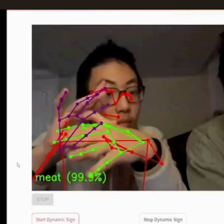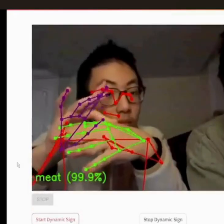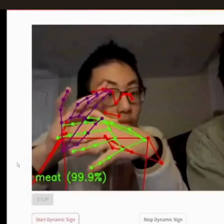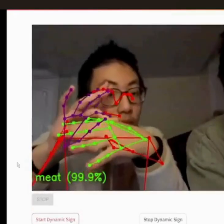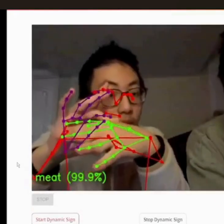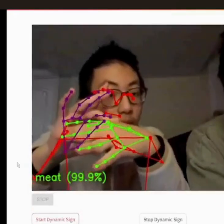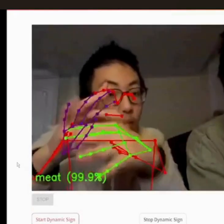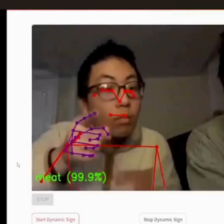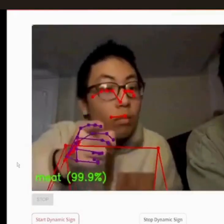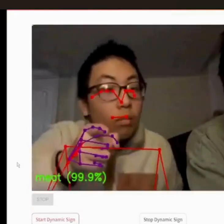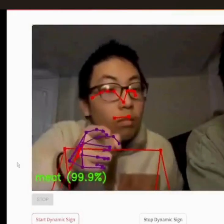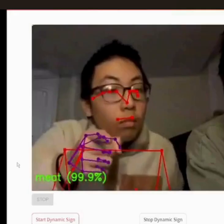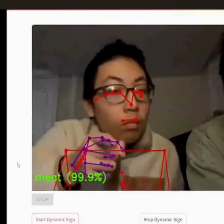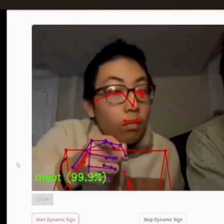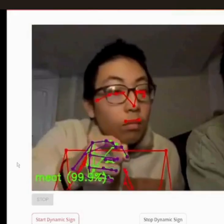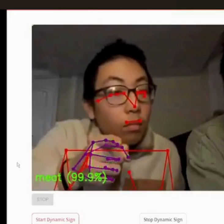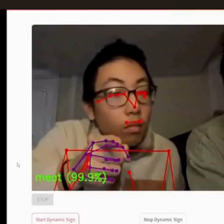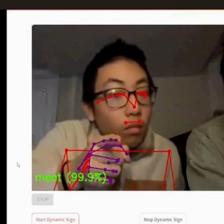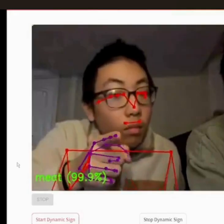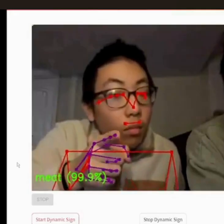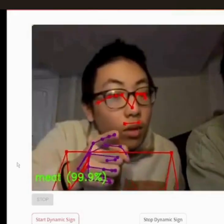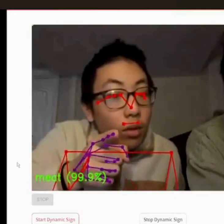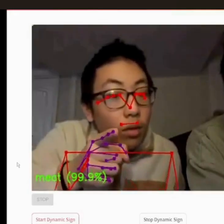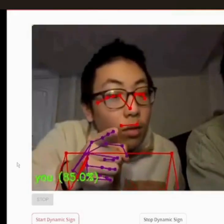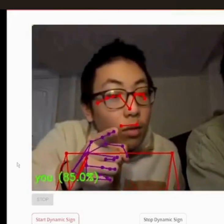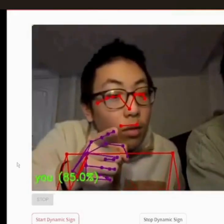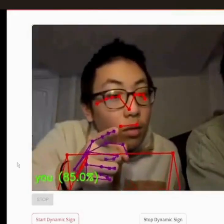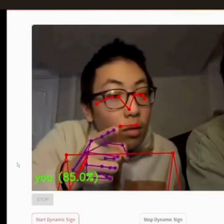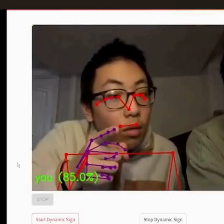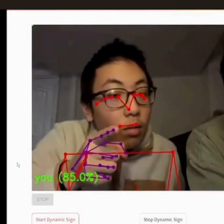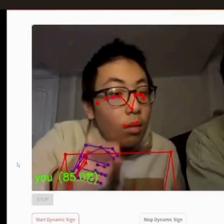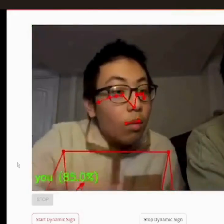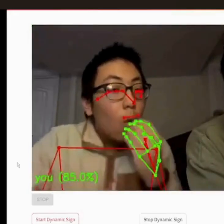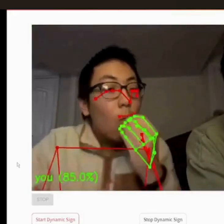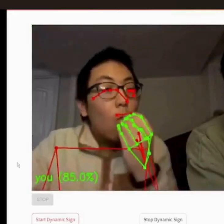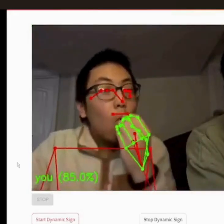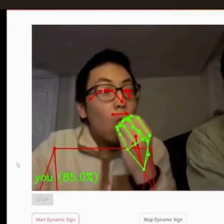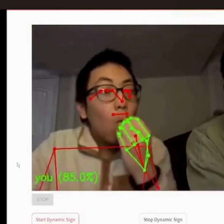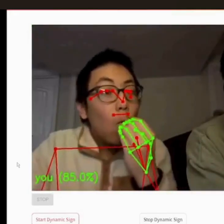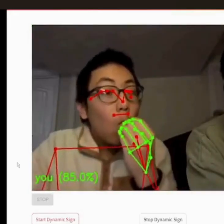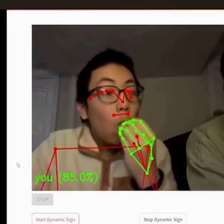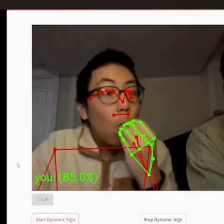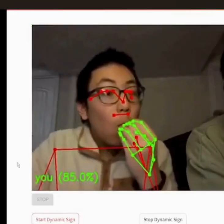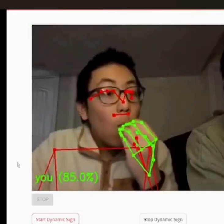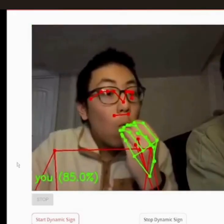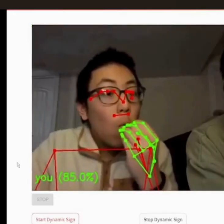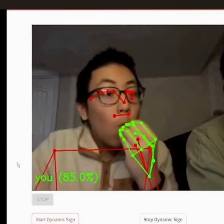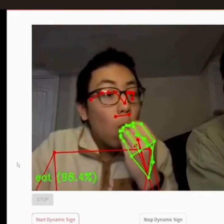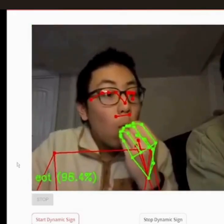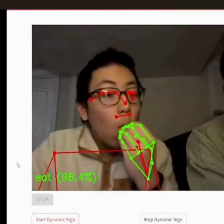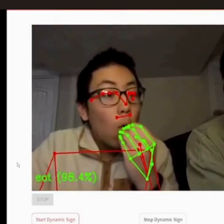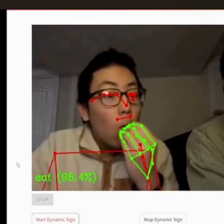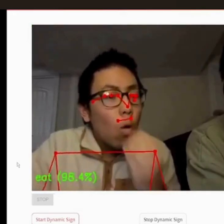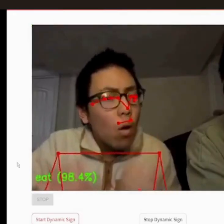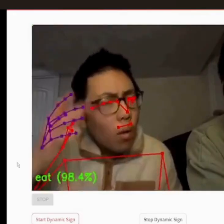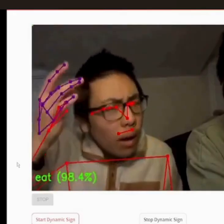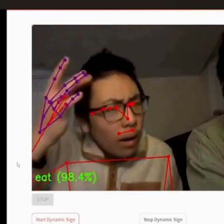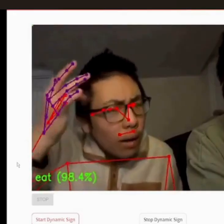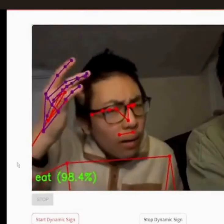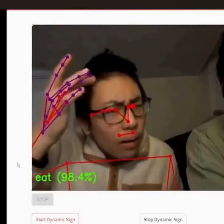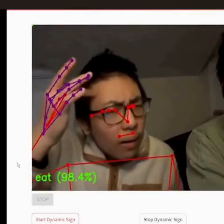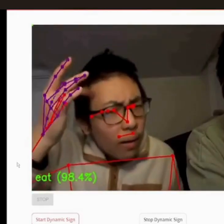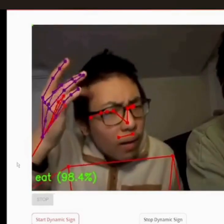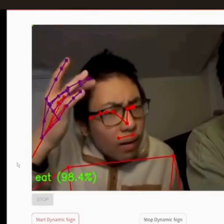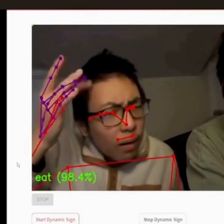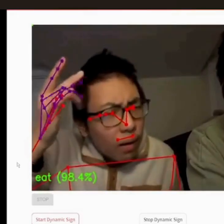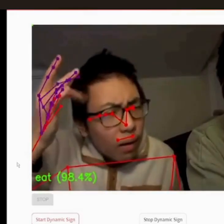detected landmarks on the hands, face, and body. And after the deaf person signs, you can see the predicted word. And after the